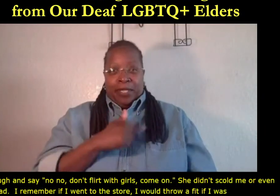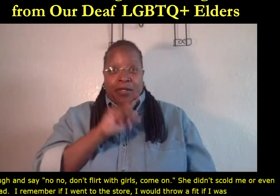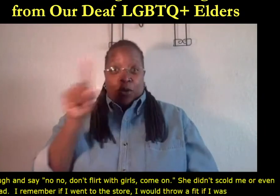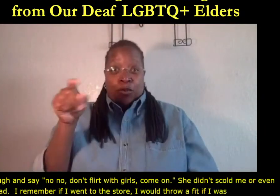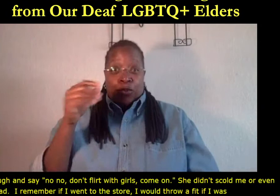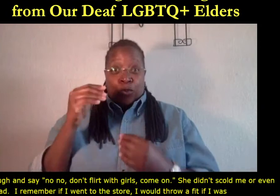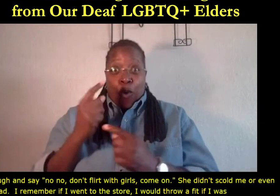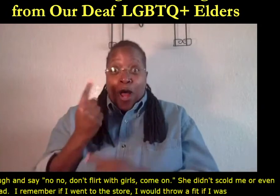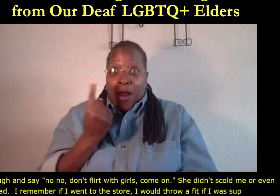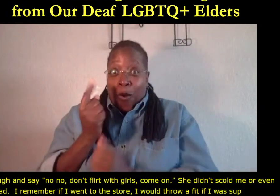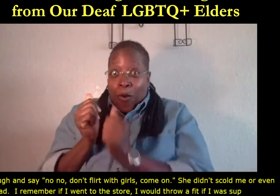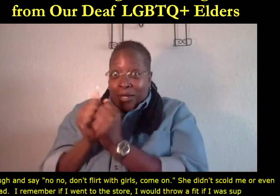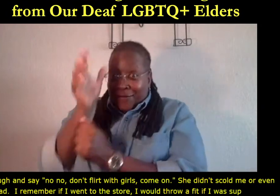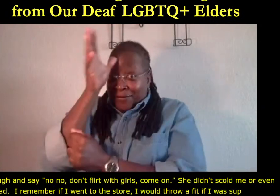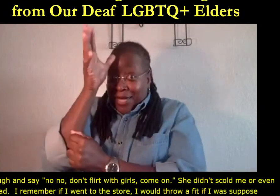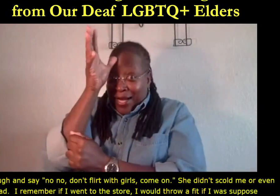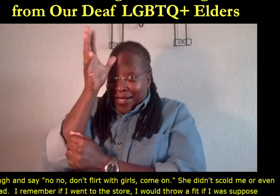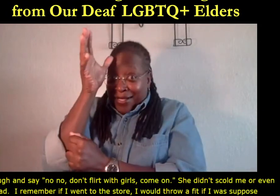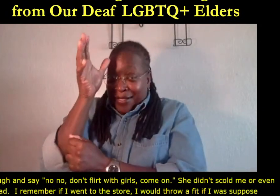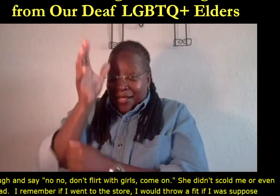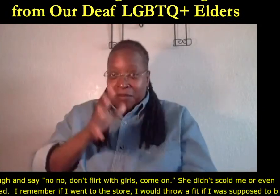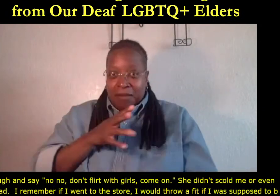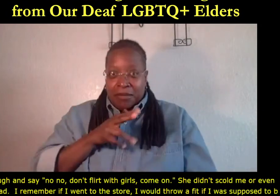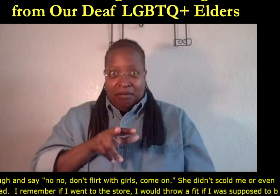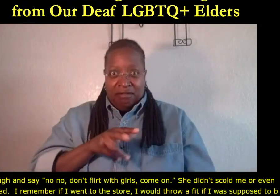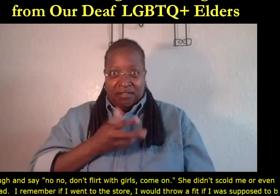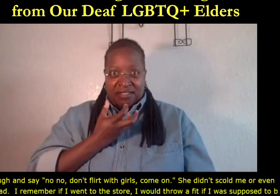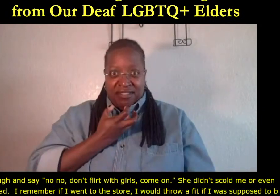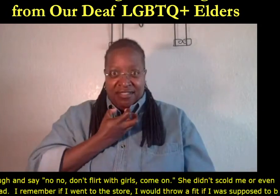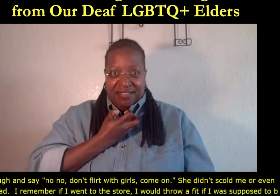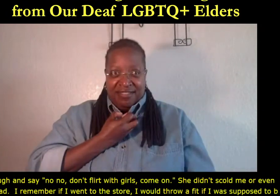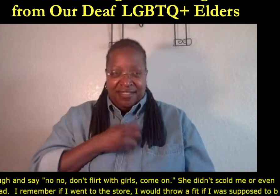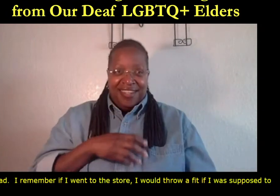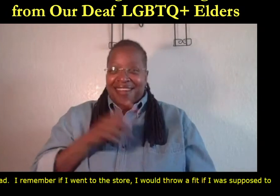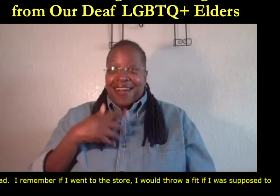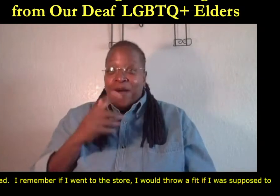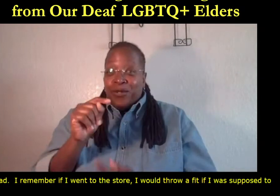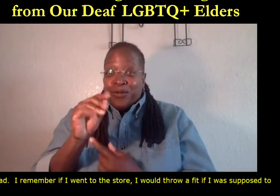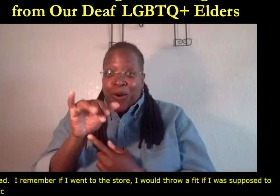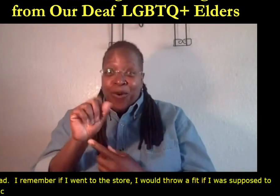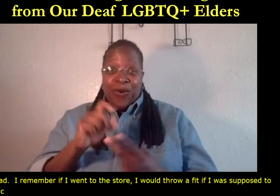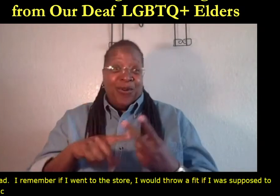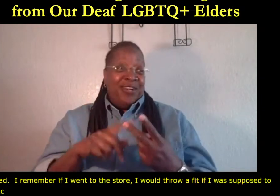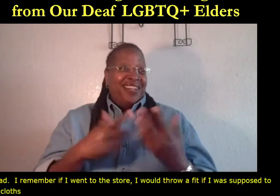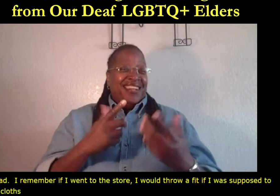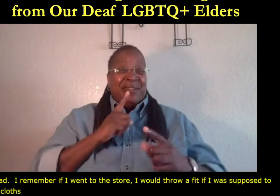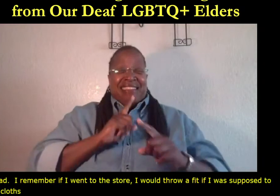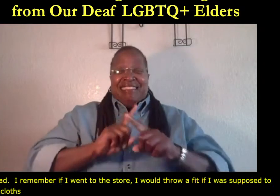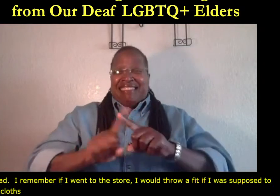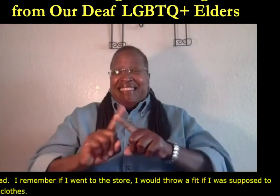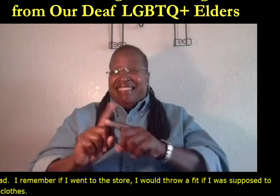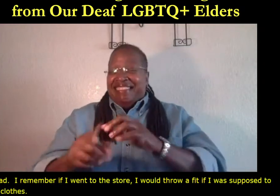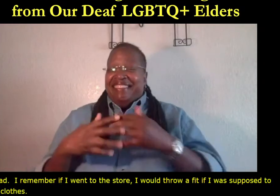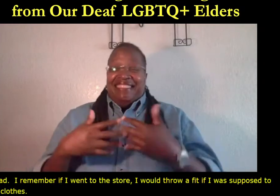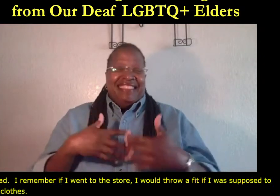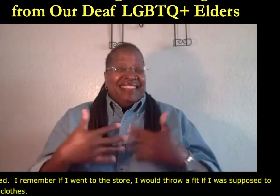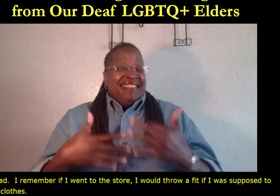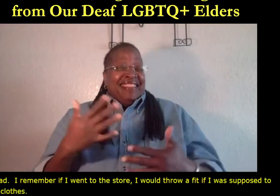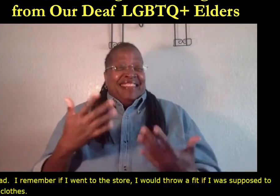clothes and my dad said all right let's go to the store alone with my dad my mom would be oh so upset but